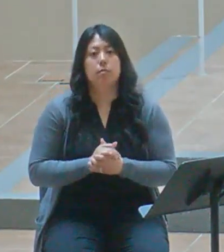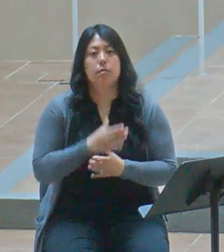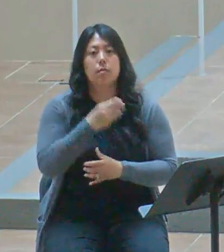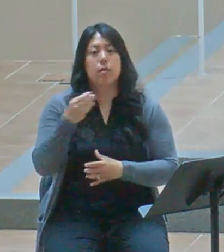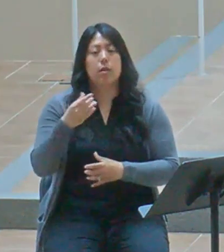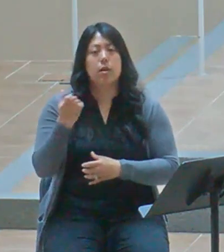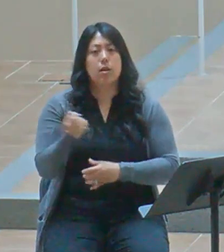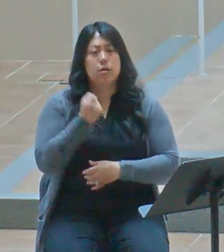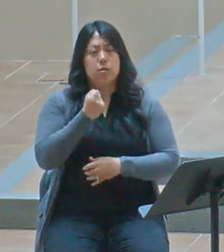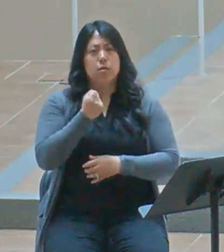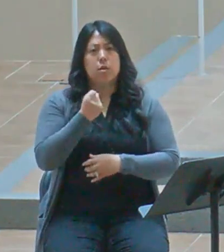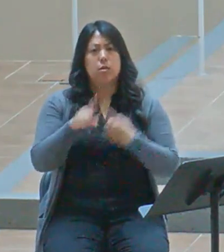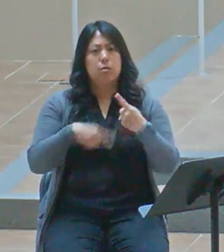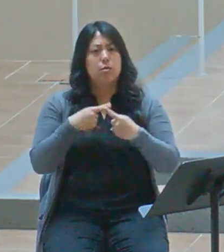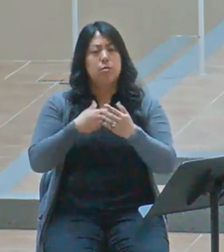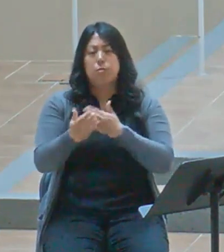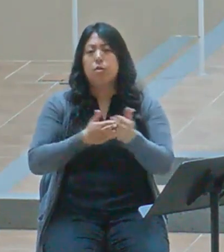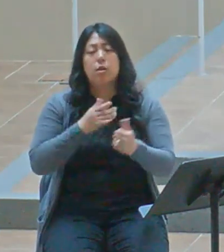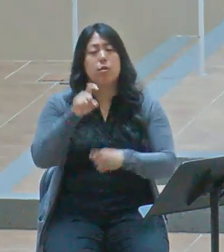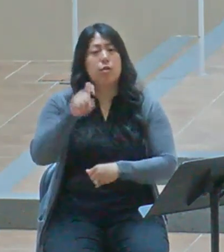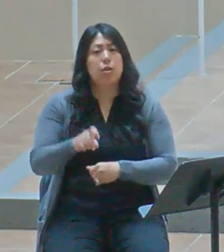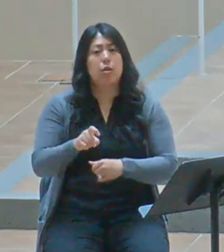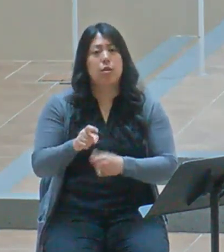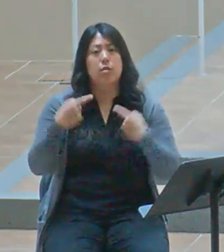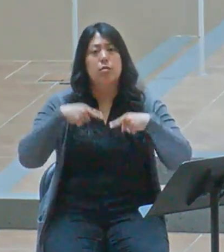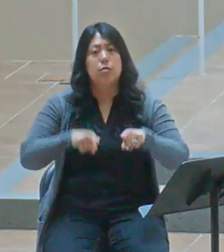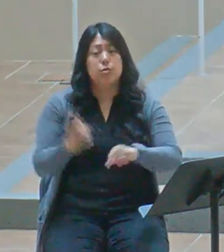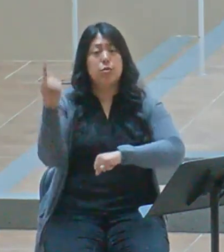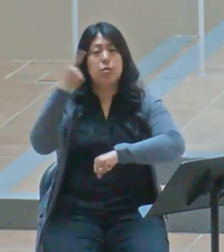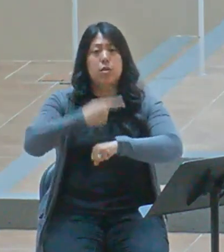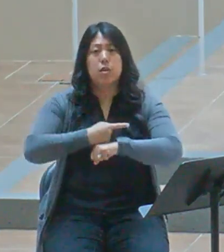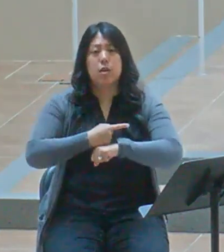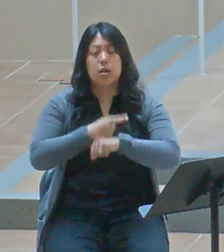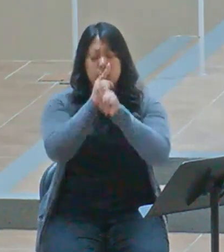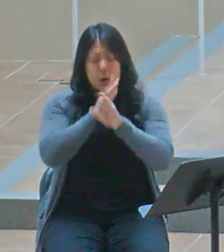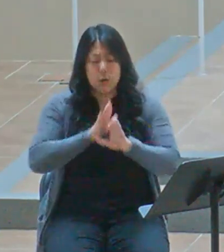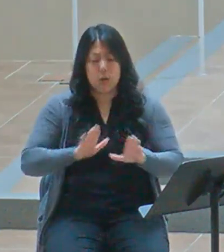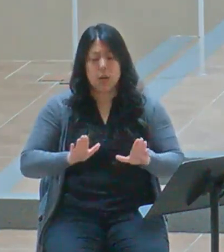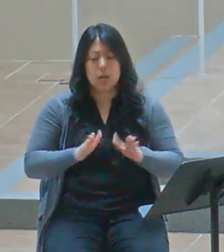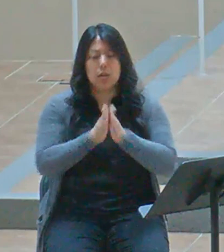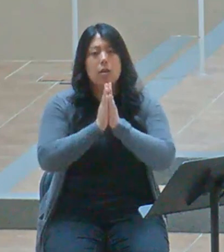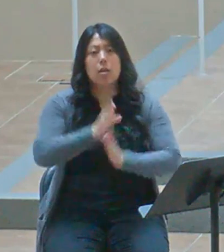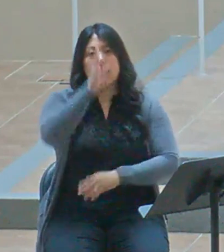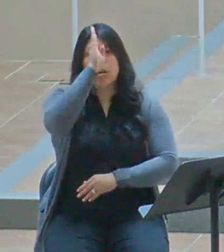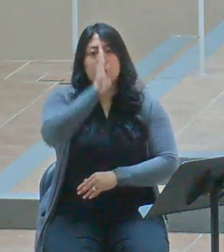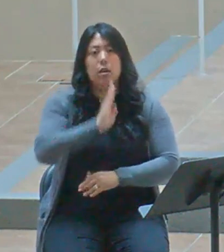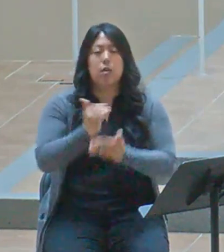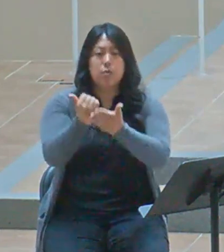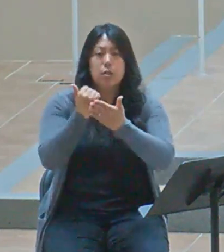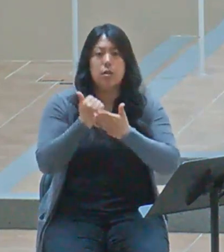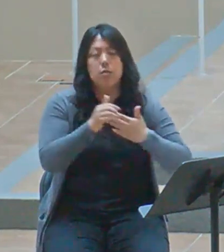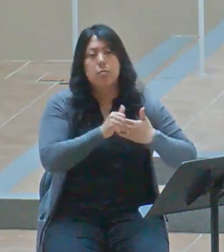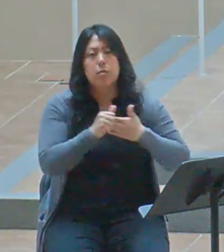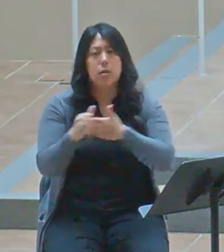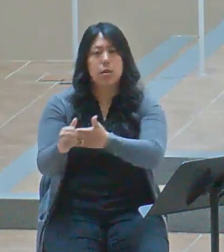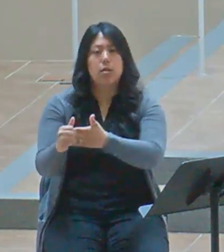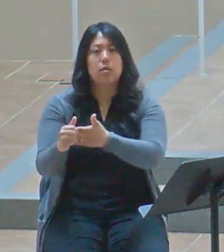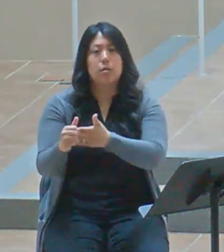And grasp it when you need to throughout your day, and silently just ask God for help to guide